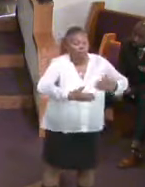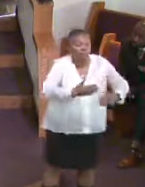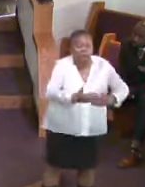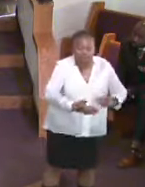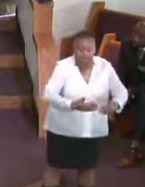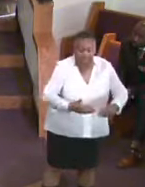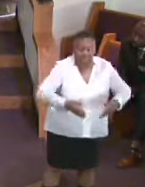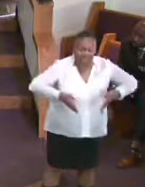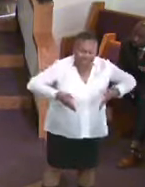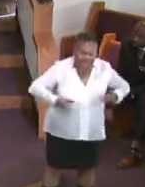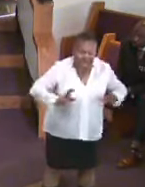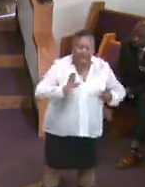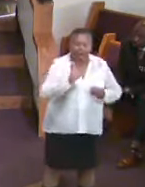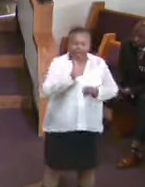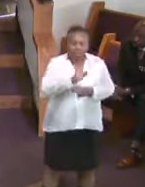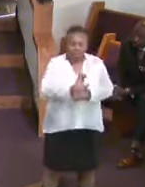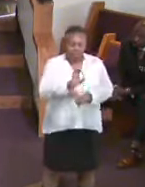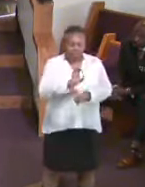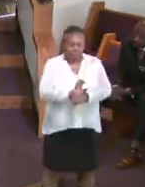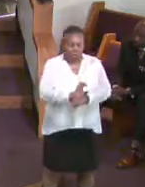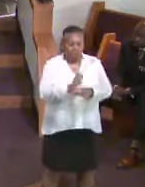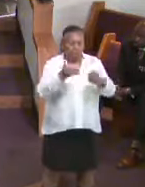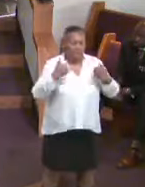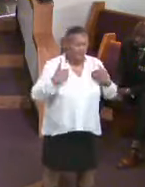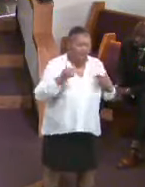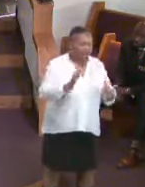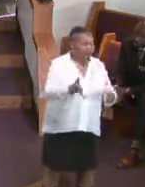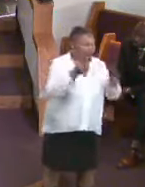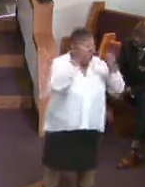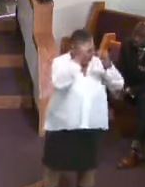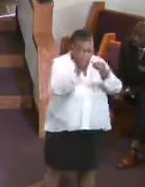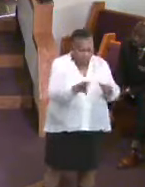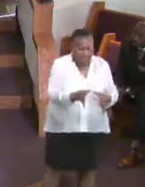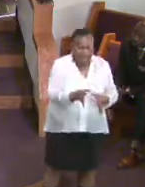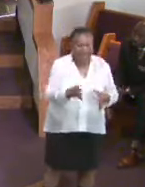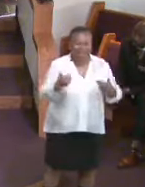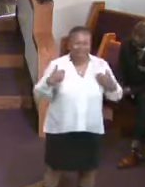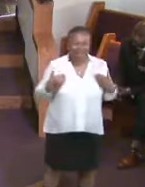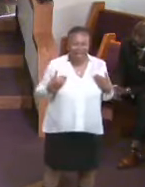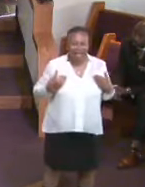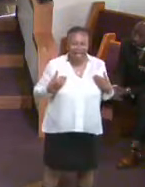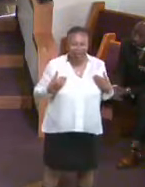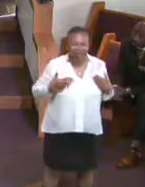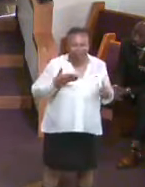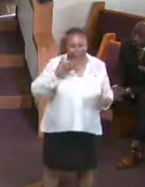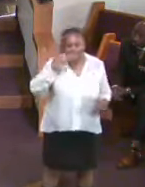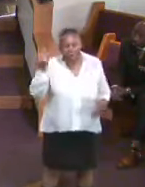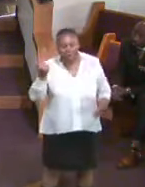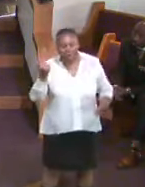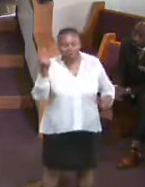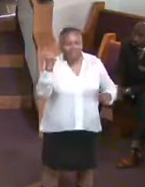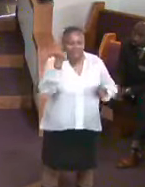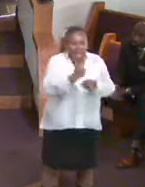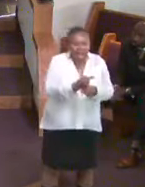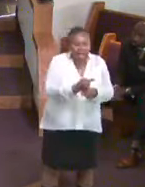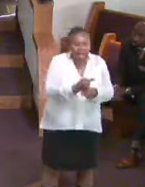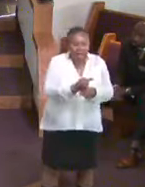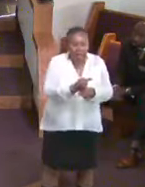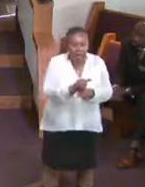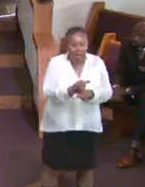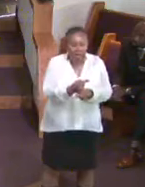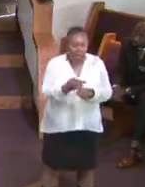allows the church to keep your information and have the most accurate and current information for you. We do not sell